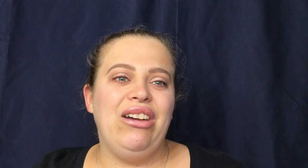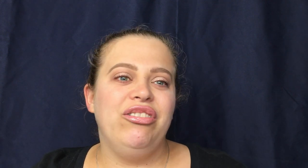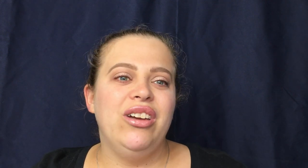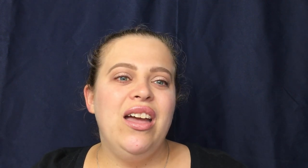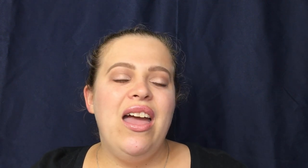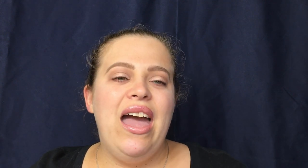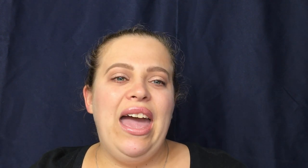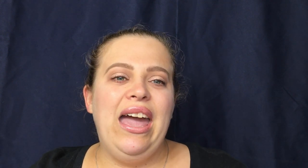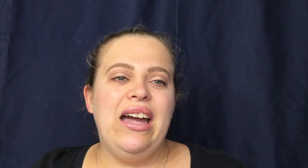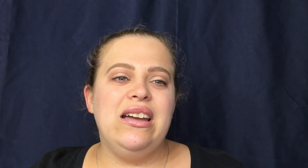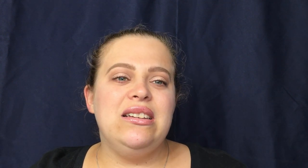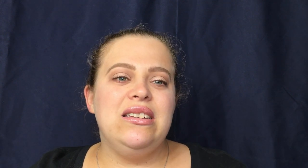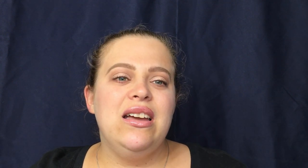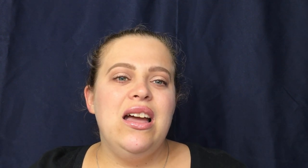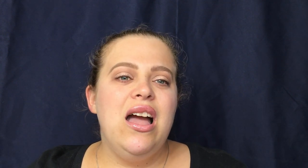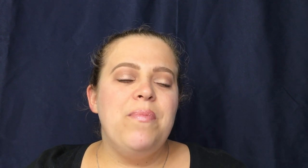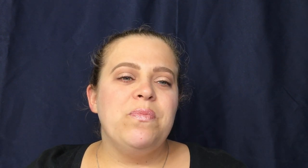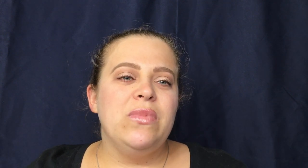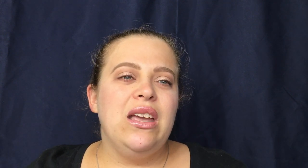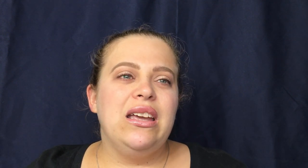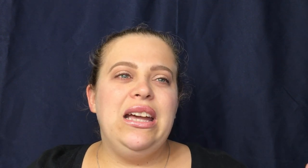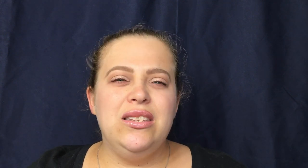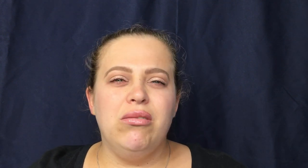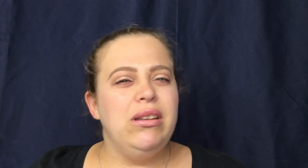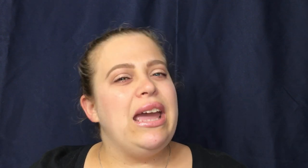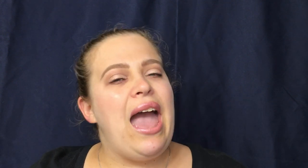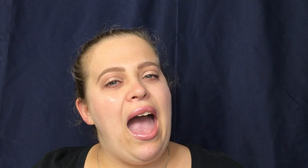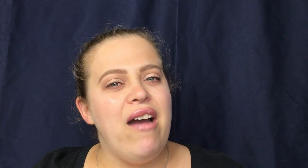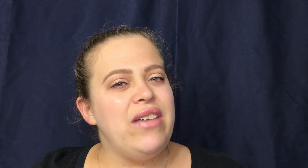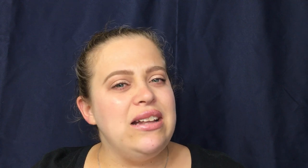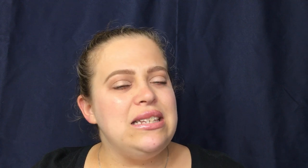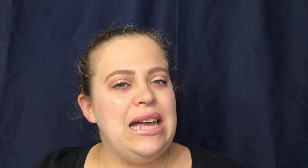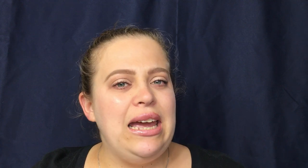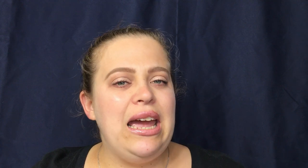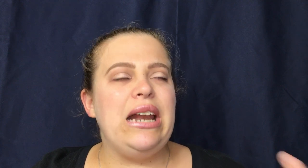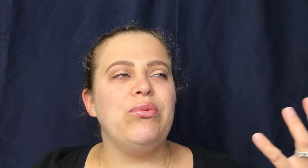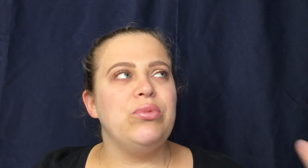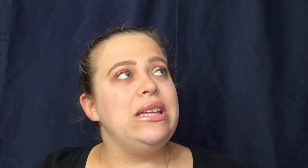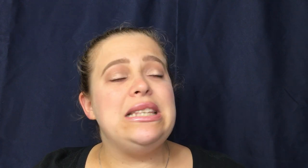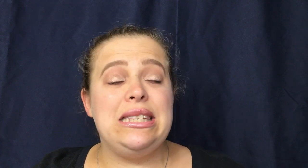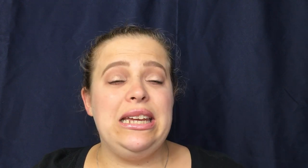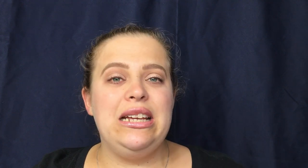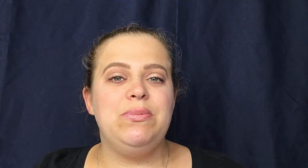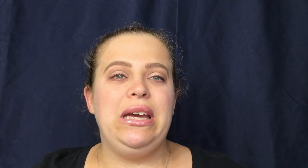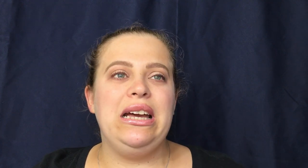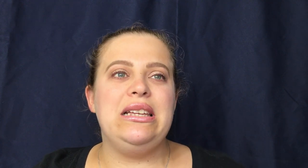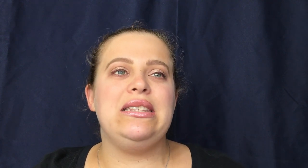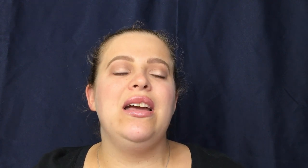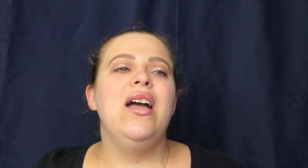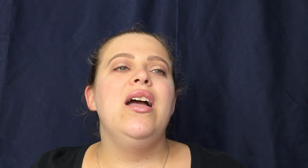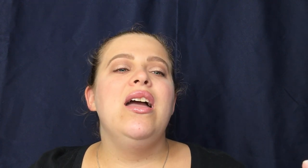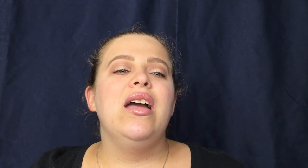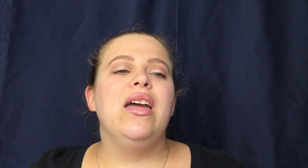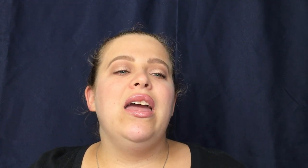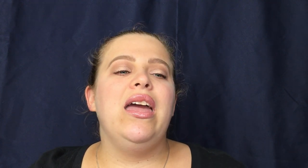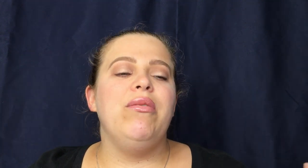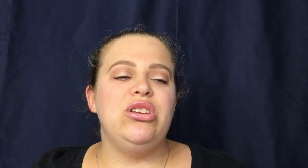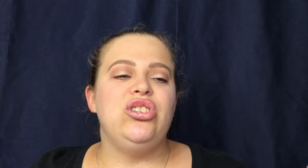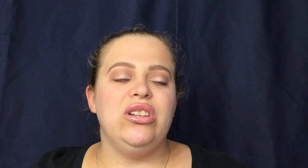life. And kids don't really have that today, and it really stinks because it was just